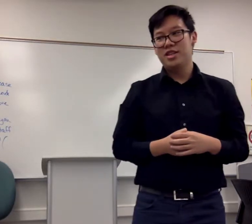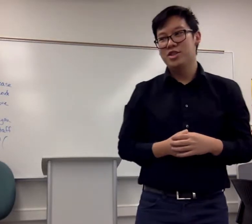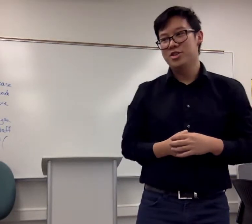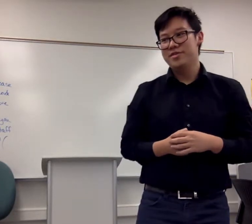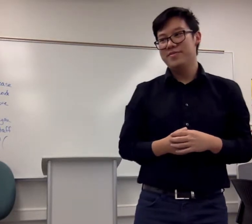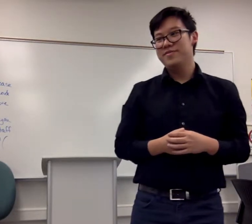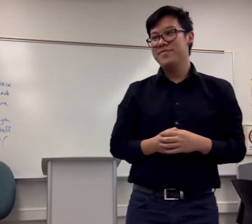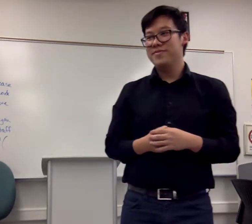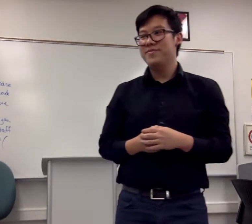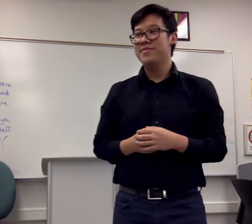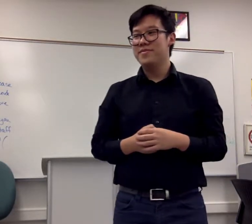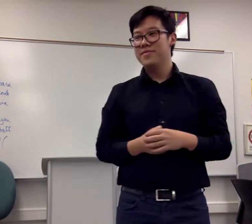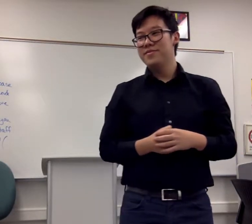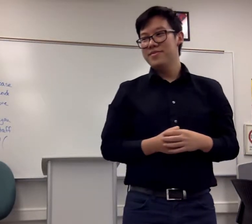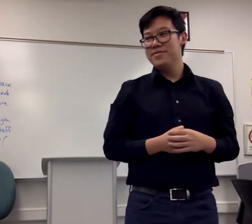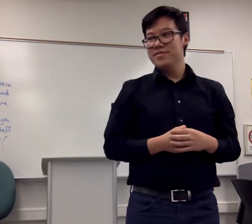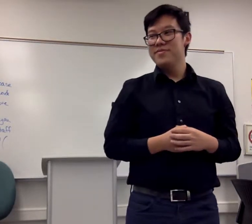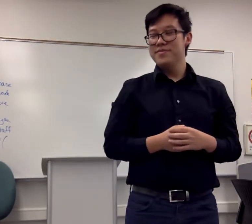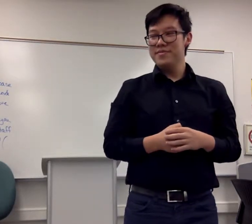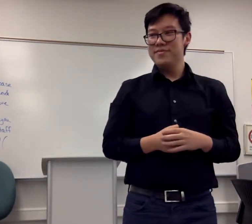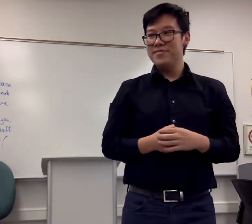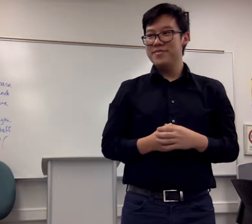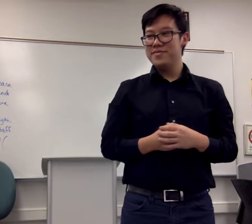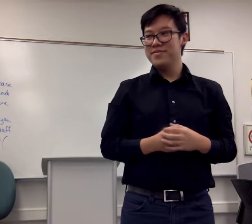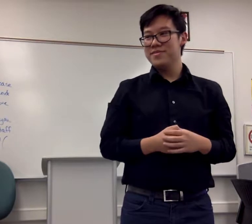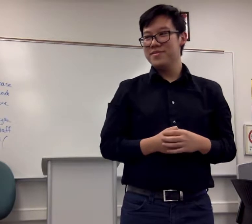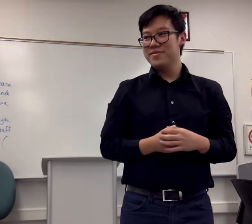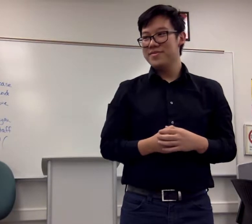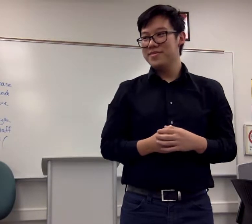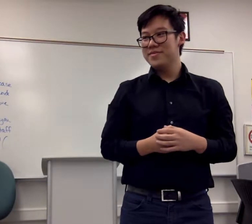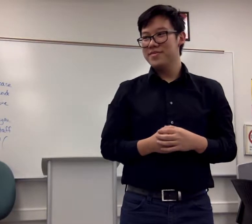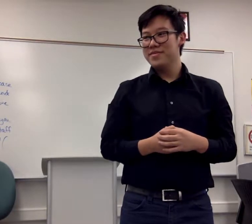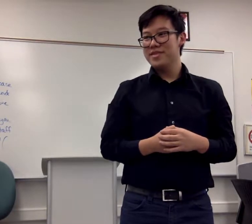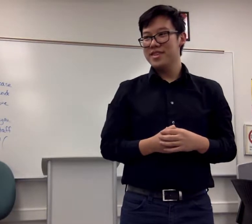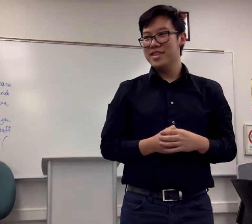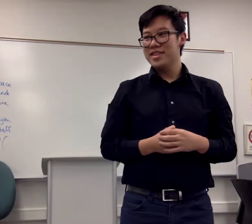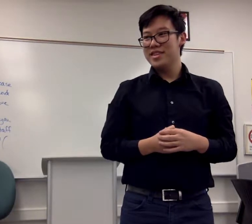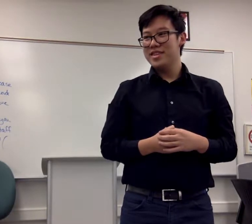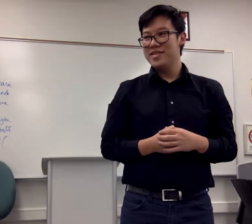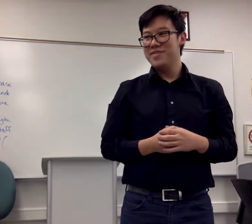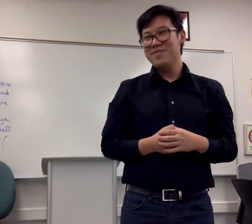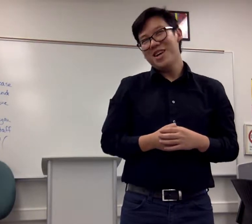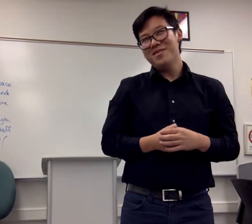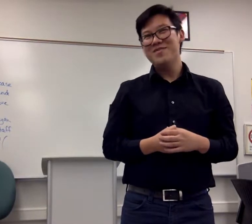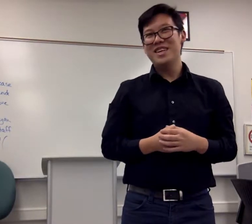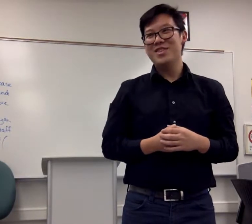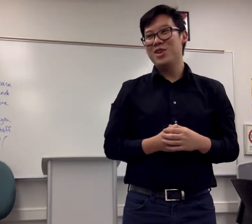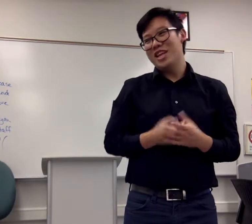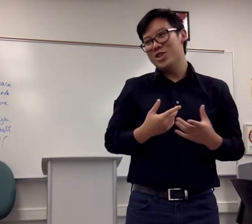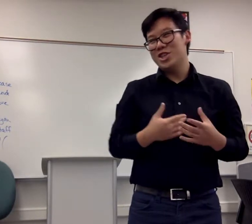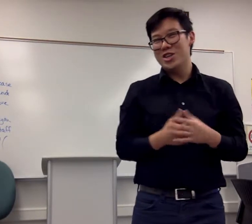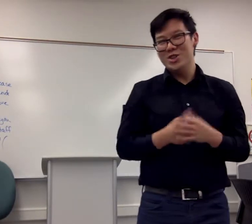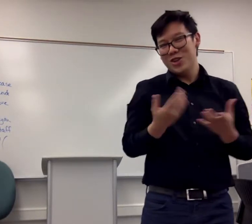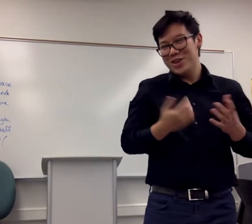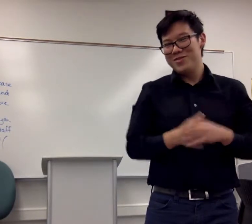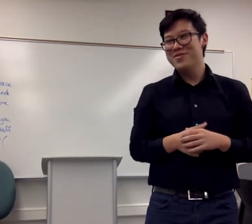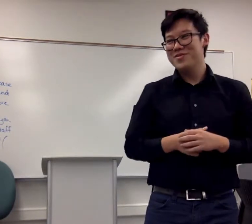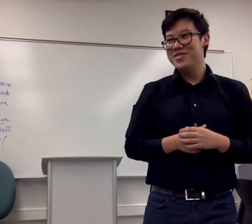interpretation. Oh, sign language. Mm-hmm. Oh, that's so cool. I've always wanted to learn that. Yeah. It's really interesting. You should learn. Such a